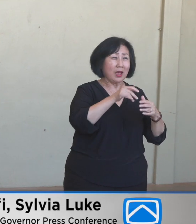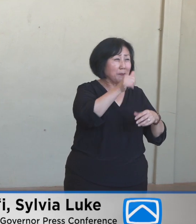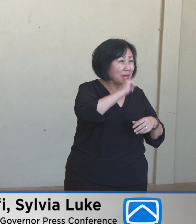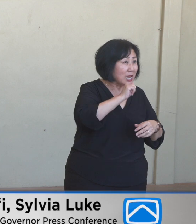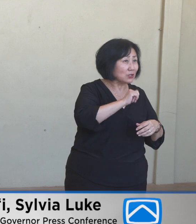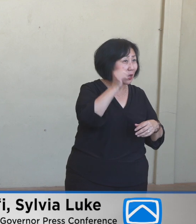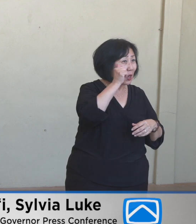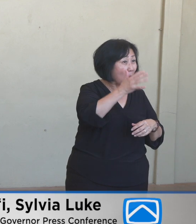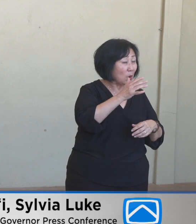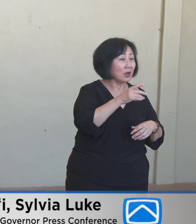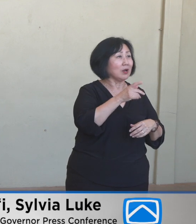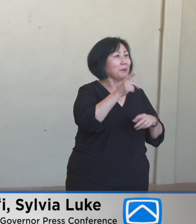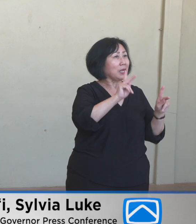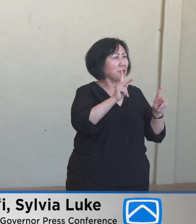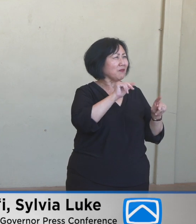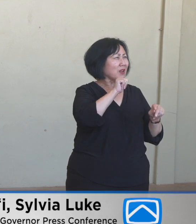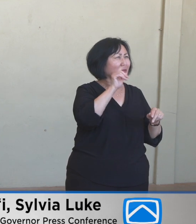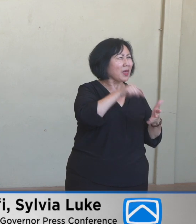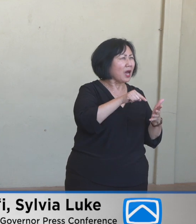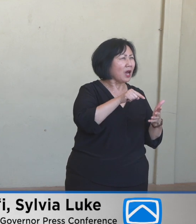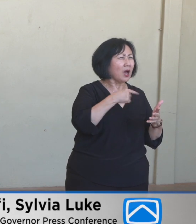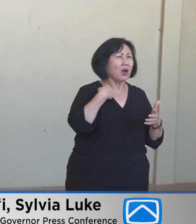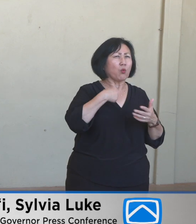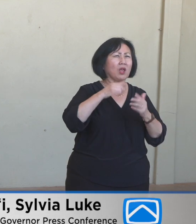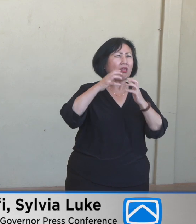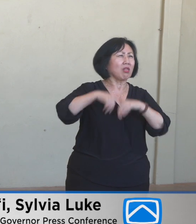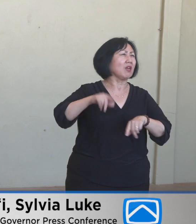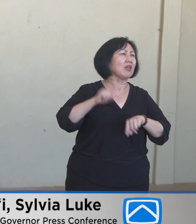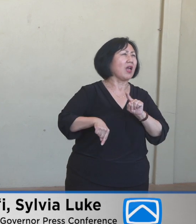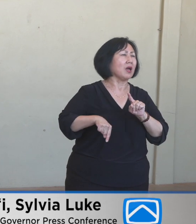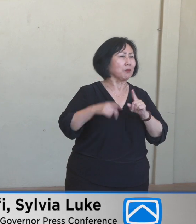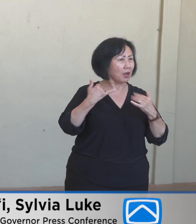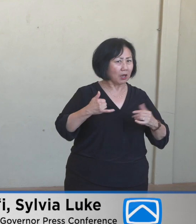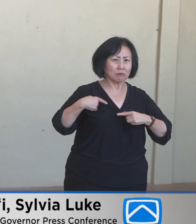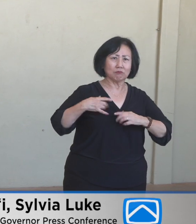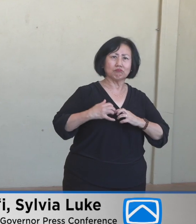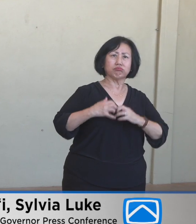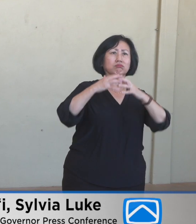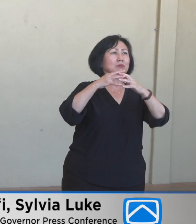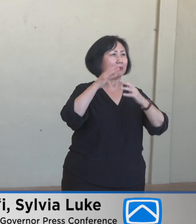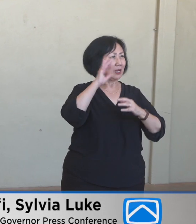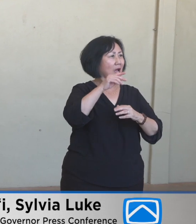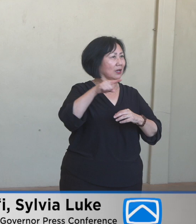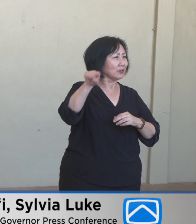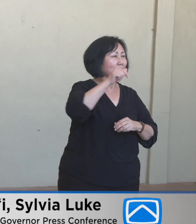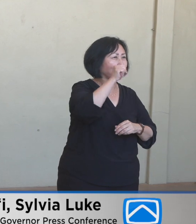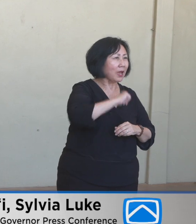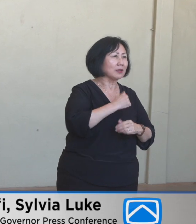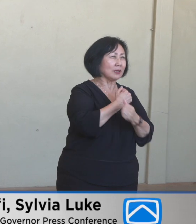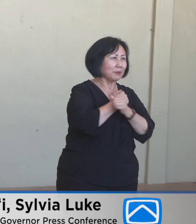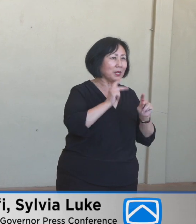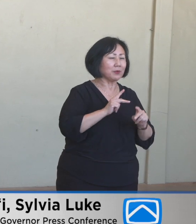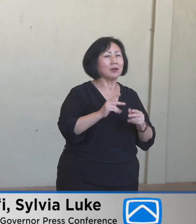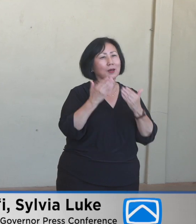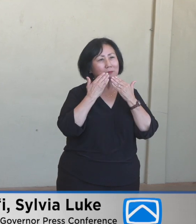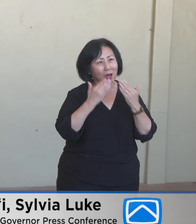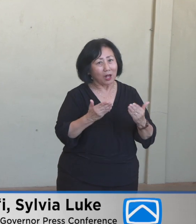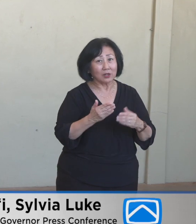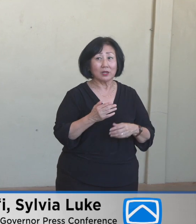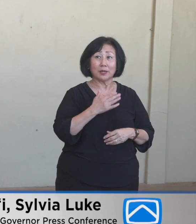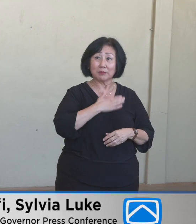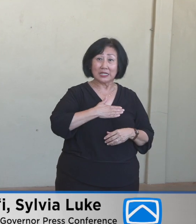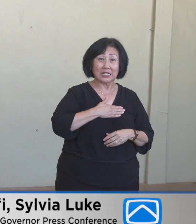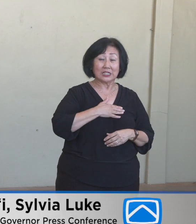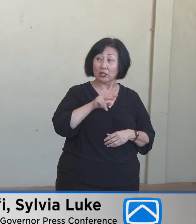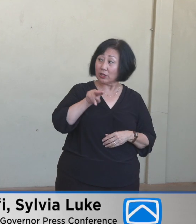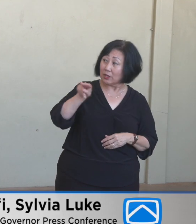and aloha from the people of Maui, we would not have come this far. So mahalo. If you can go out to